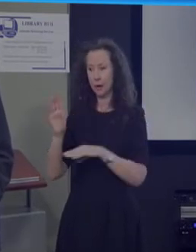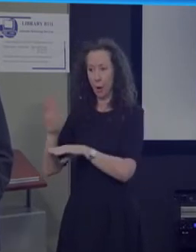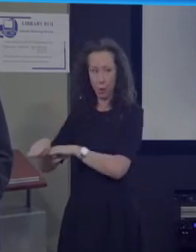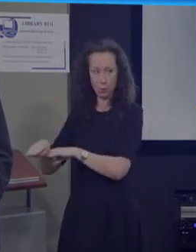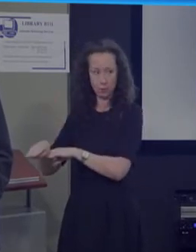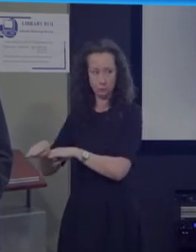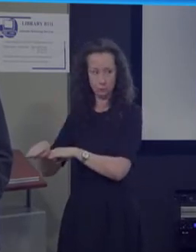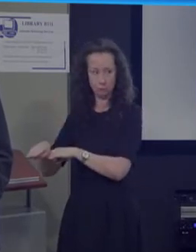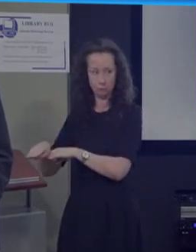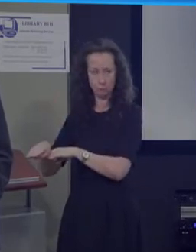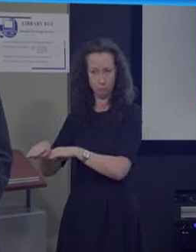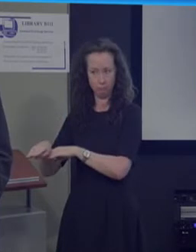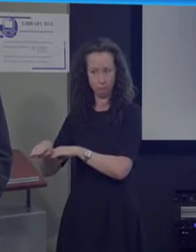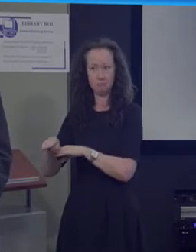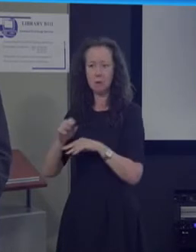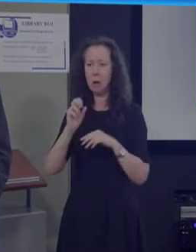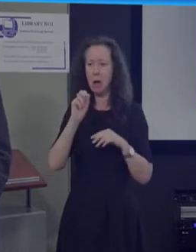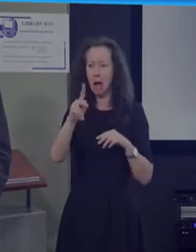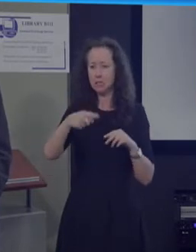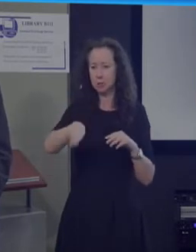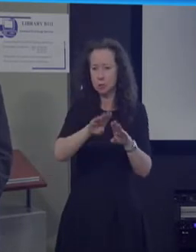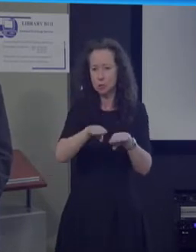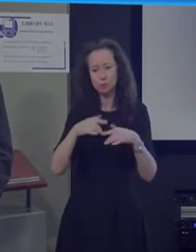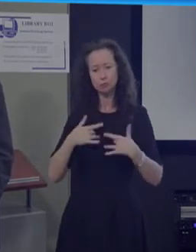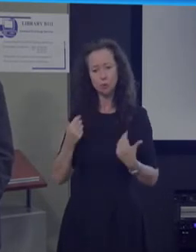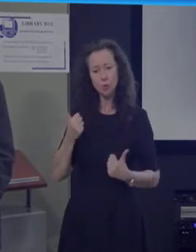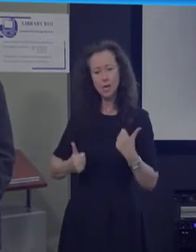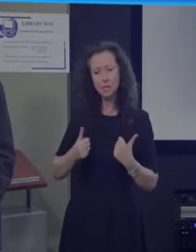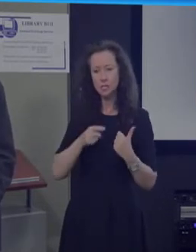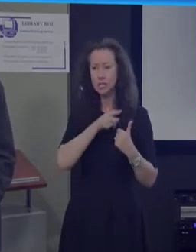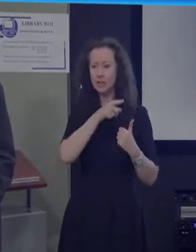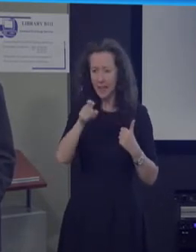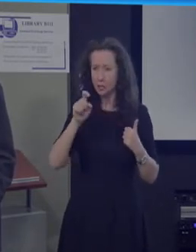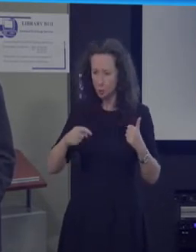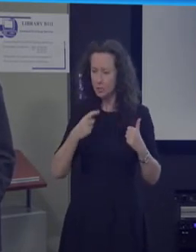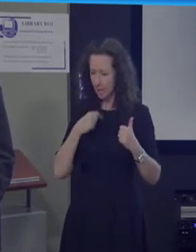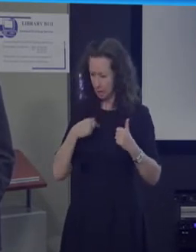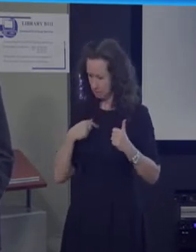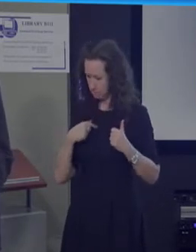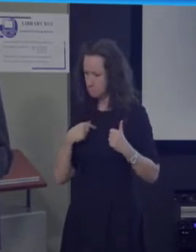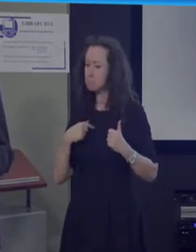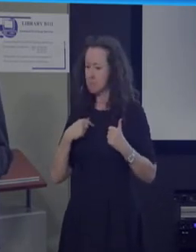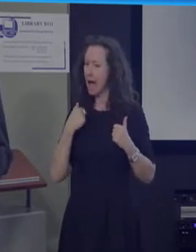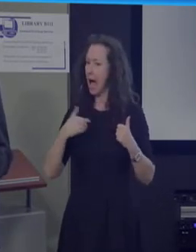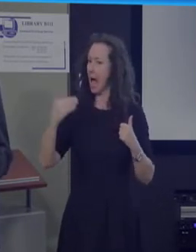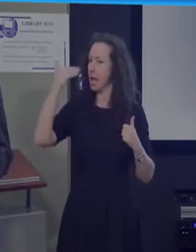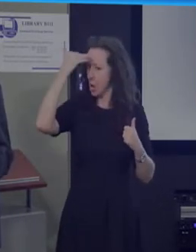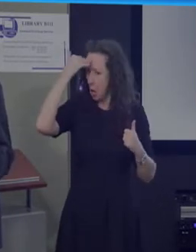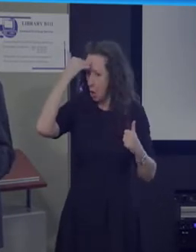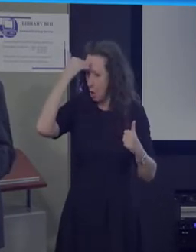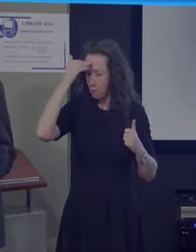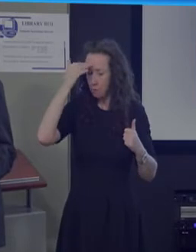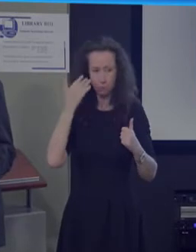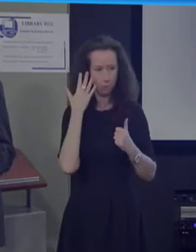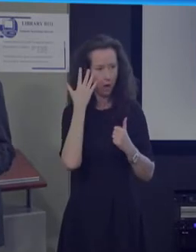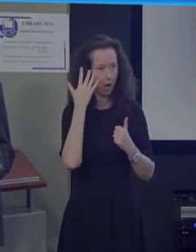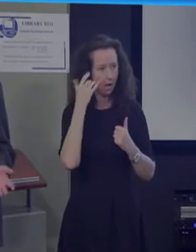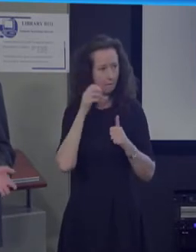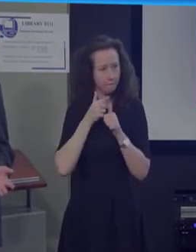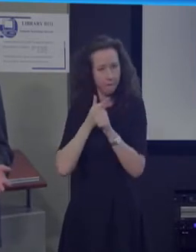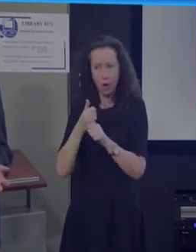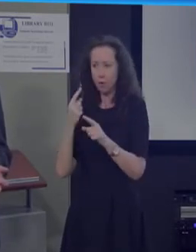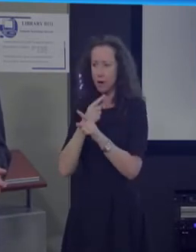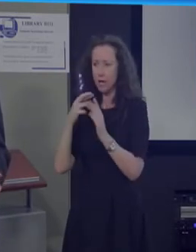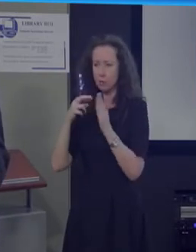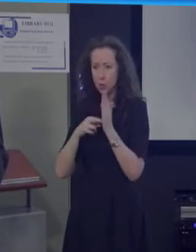children understand the task. In this case, they'd have to say, I know for sure, because if I'm playing by the rules of the game, I must have